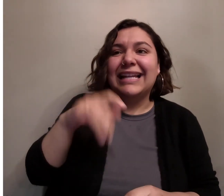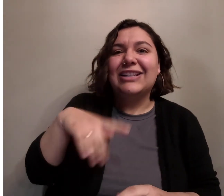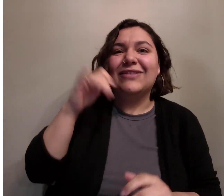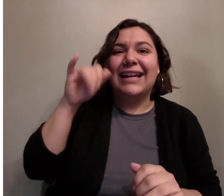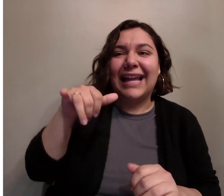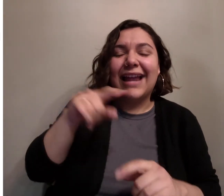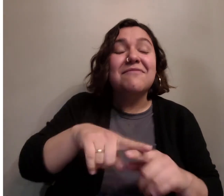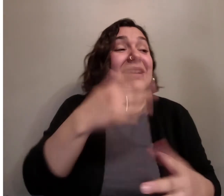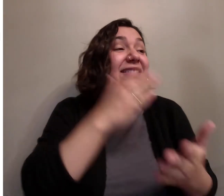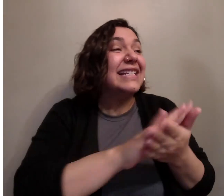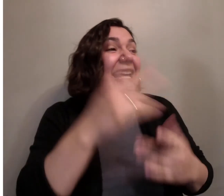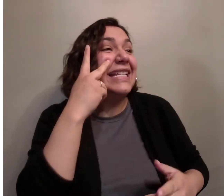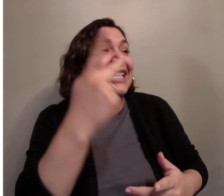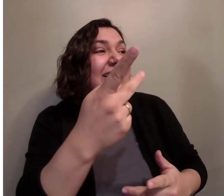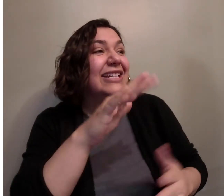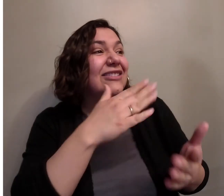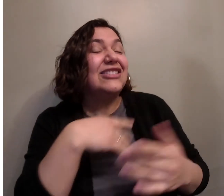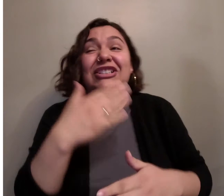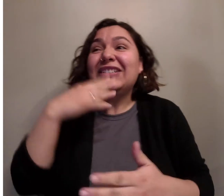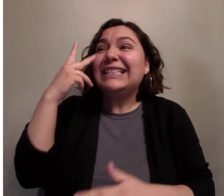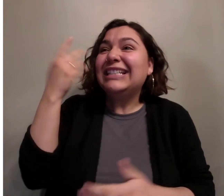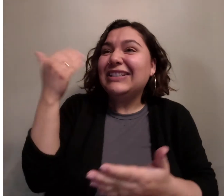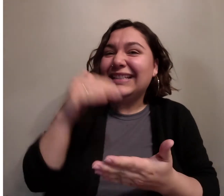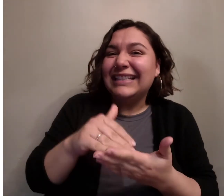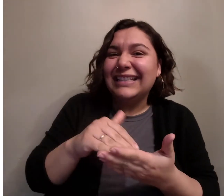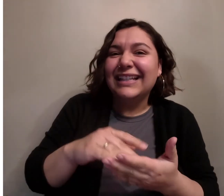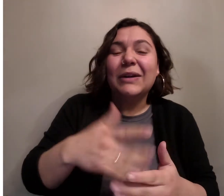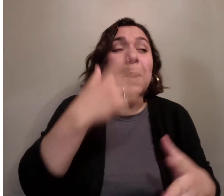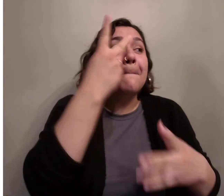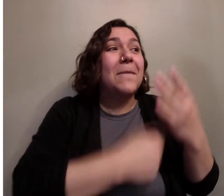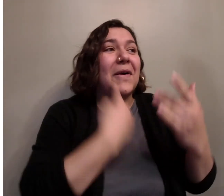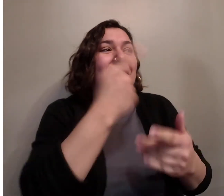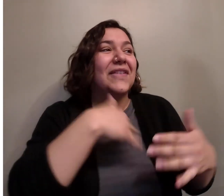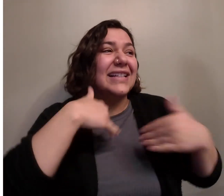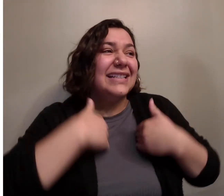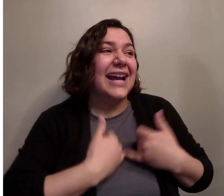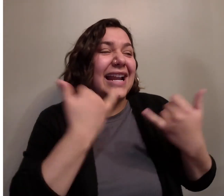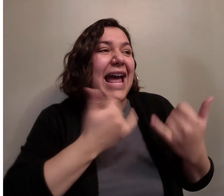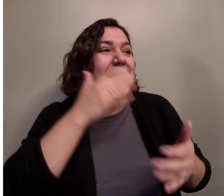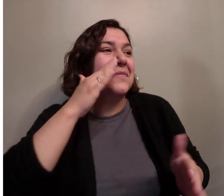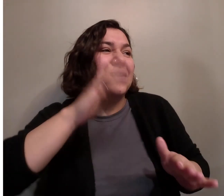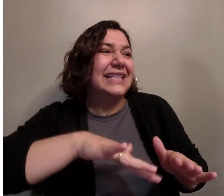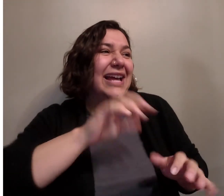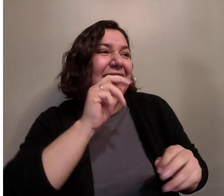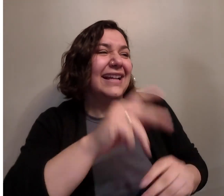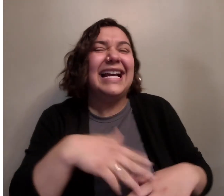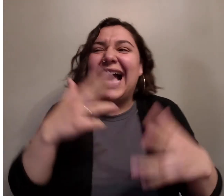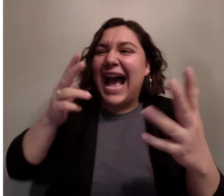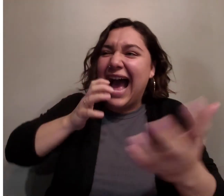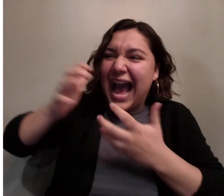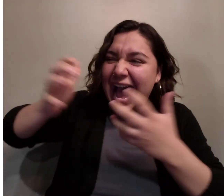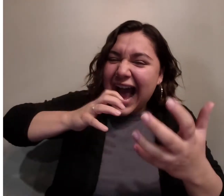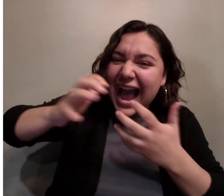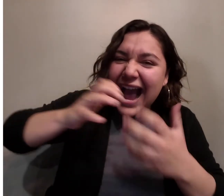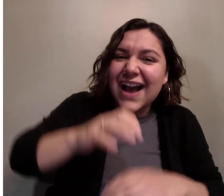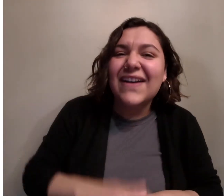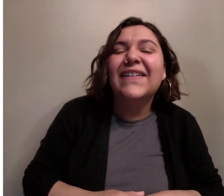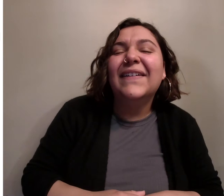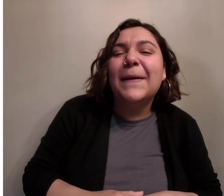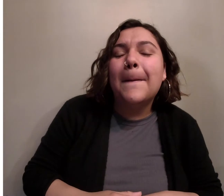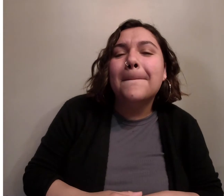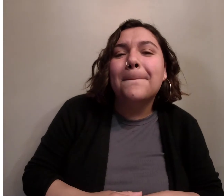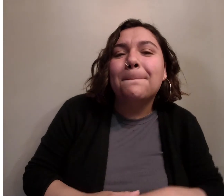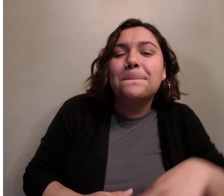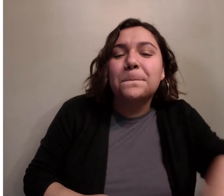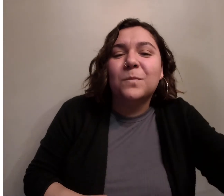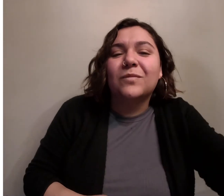okay, no, but it was nice seeing you. It was good seeing you too, man. We both look very tired. Okay, I'm putting it down.